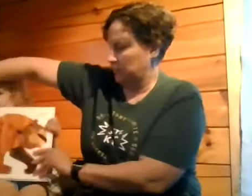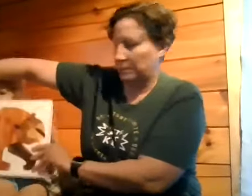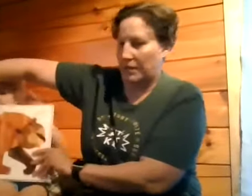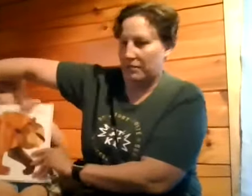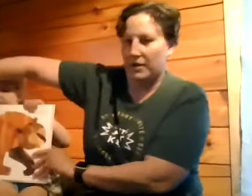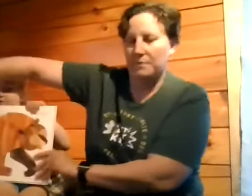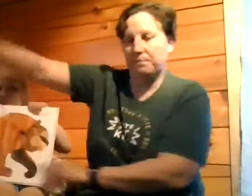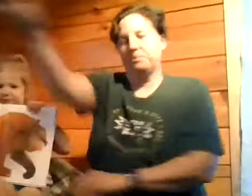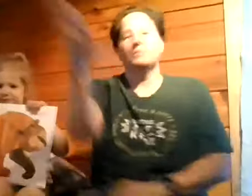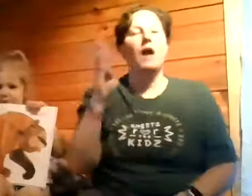Ready?